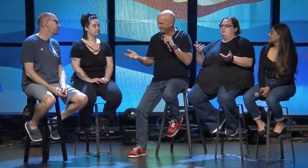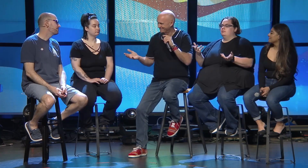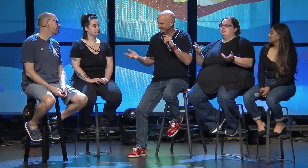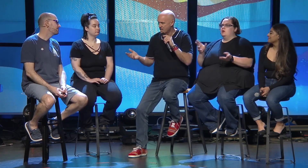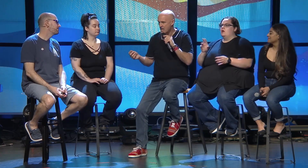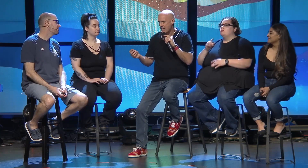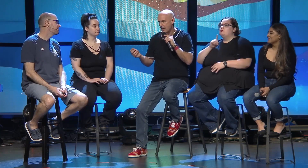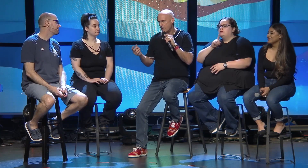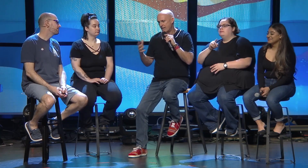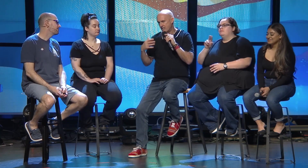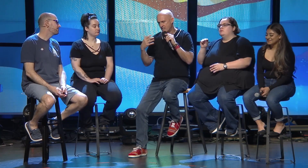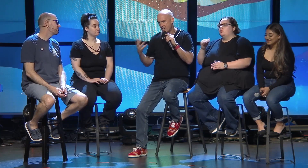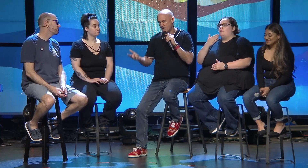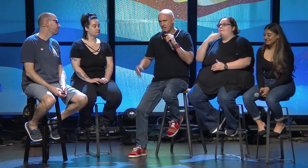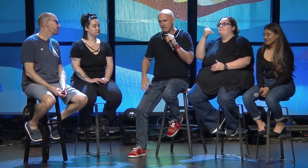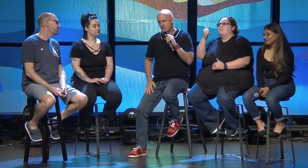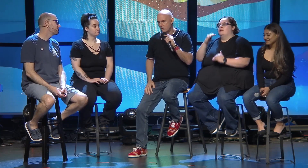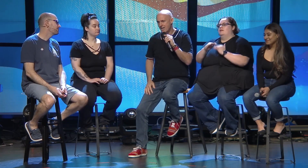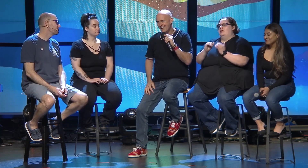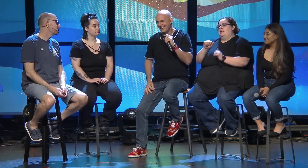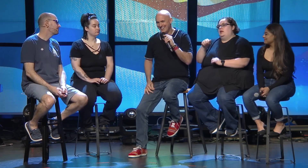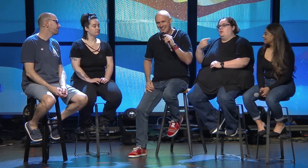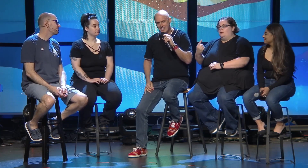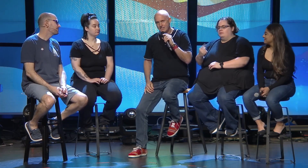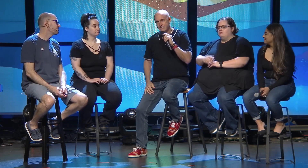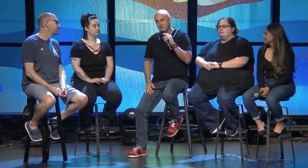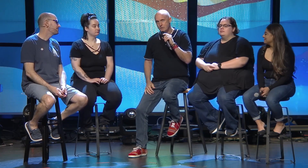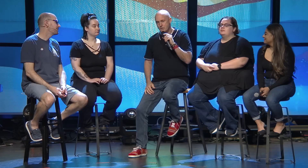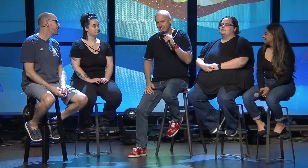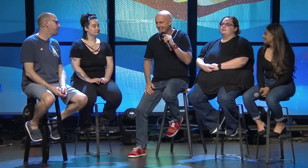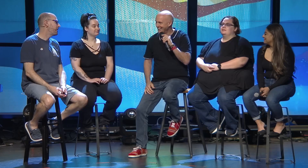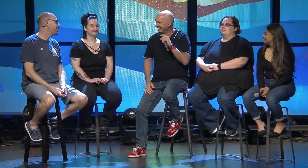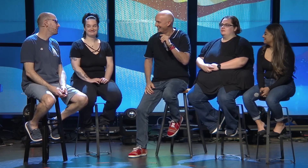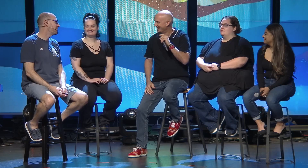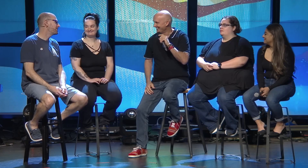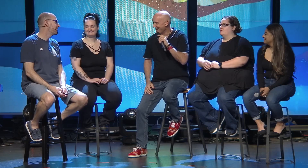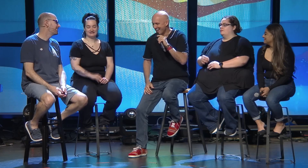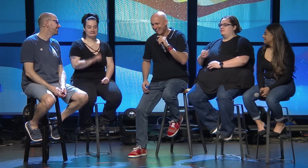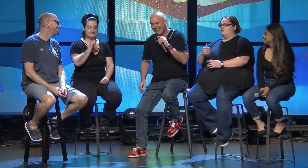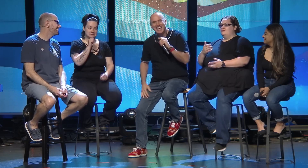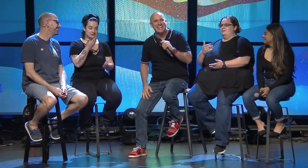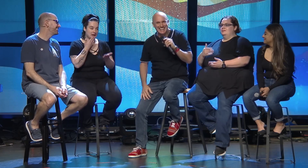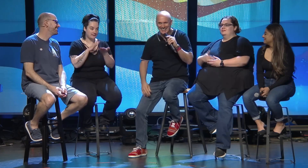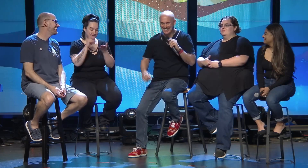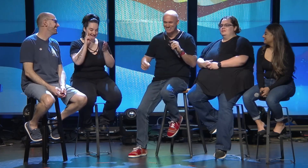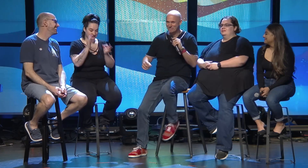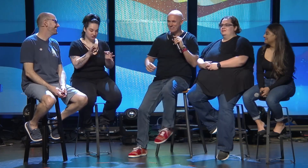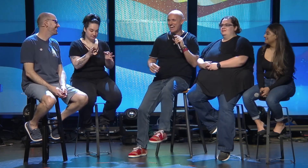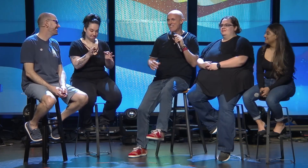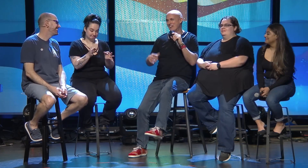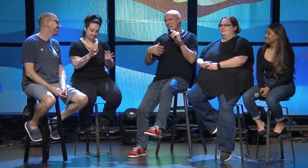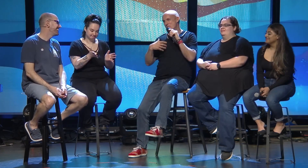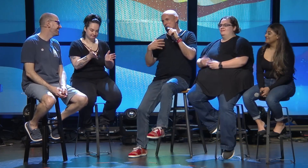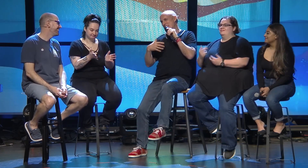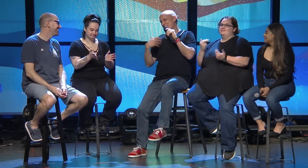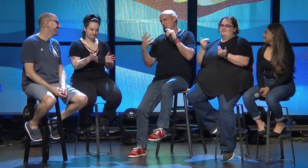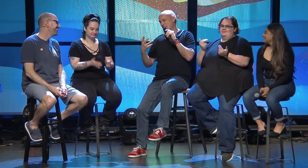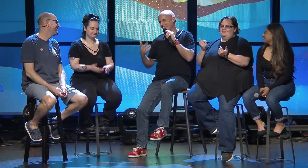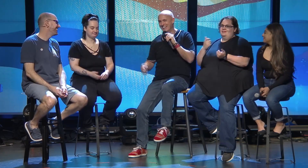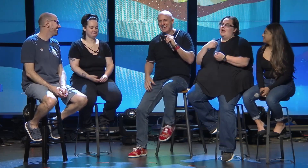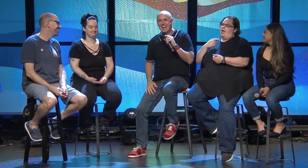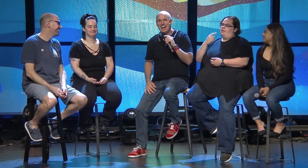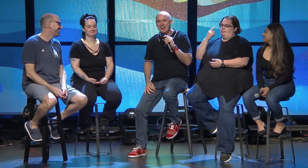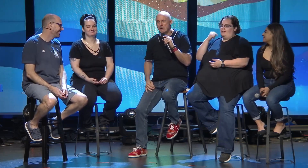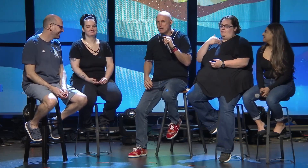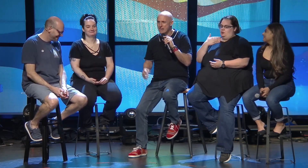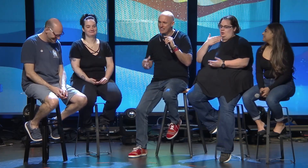else. But I decided not to. Not a bad choice. Yeah, I know. I figured I'm doing it this